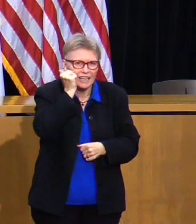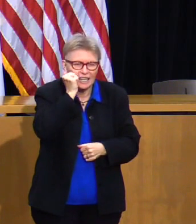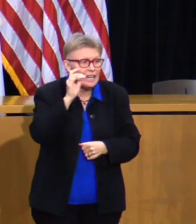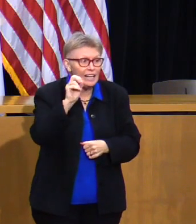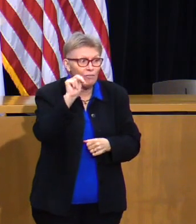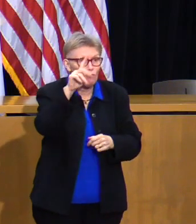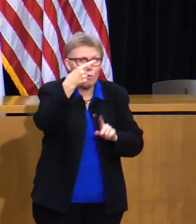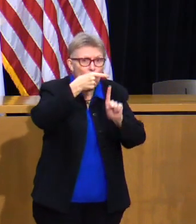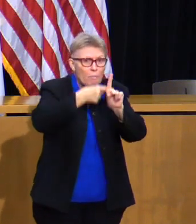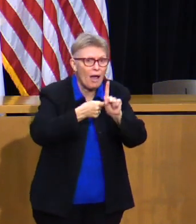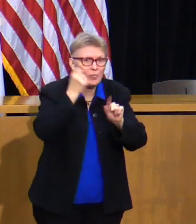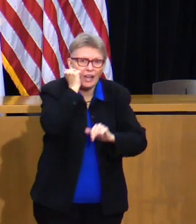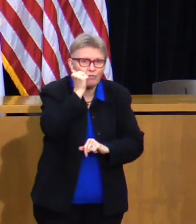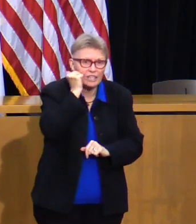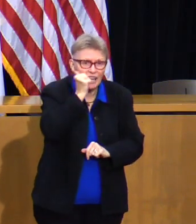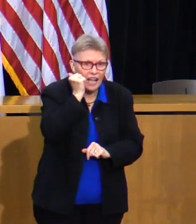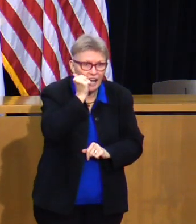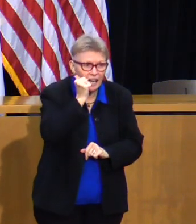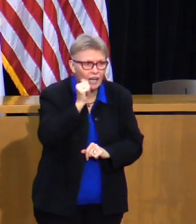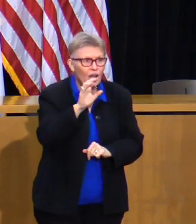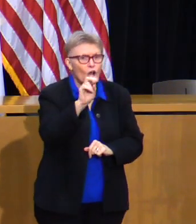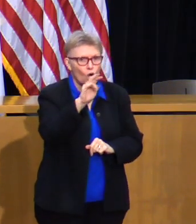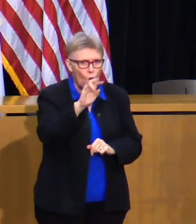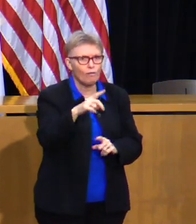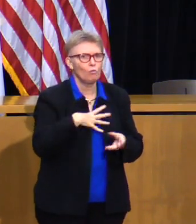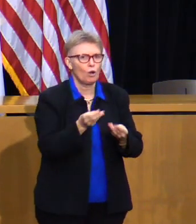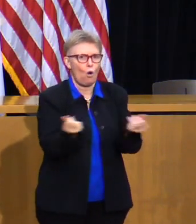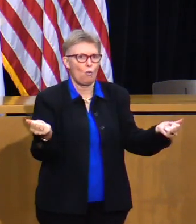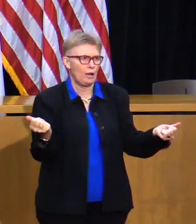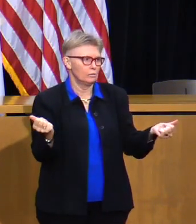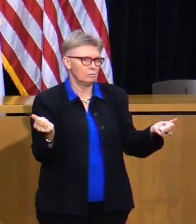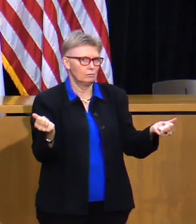days, we could kill the virus.